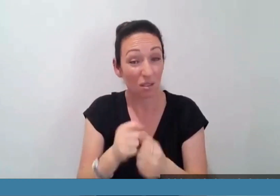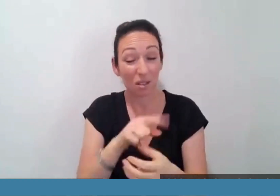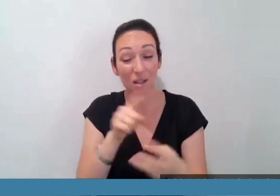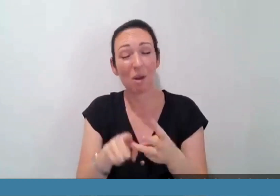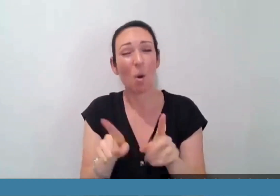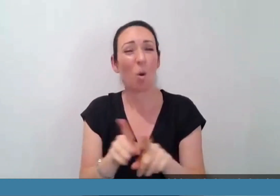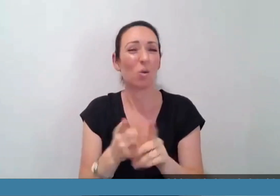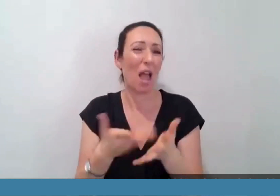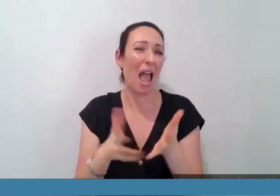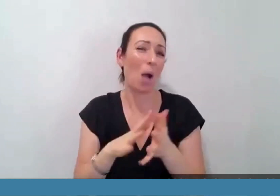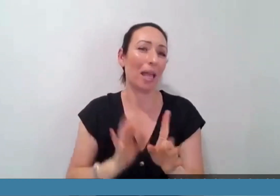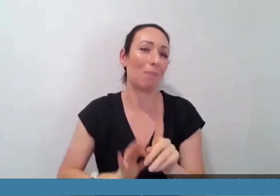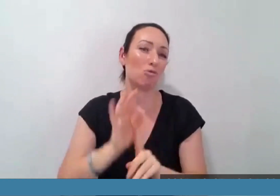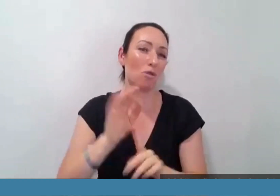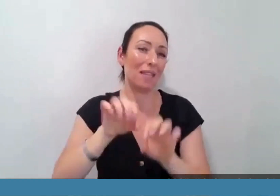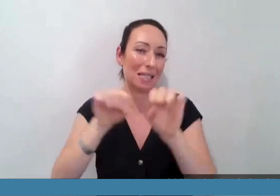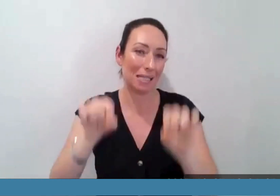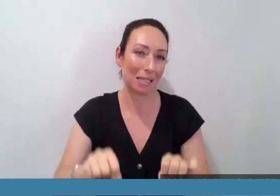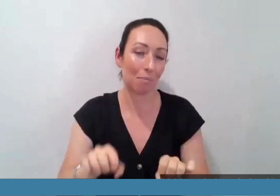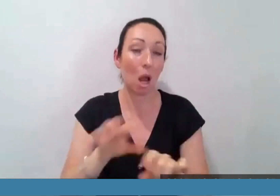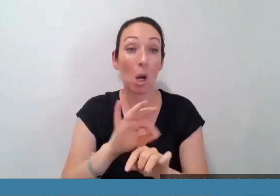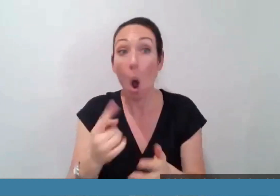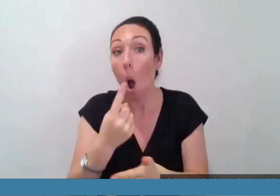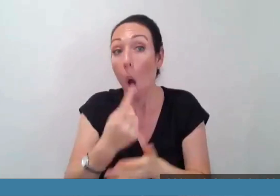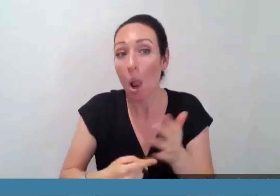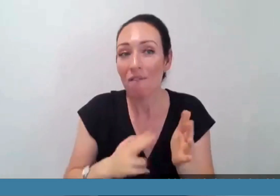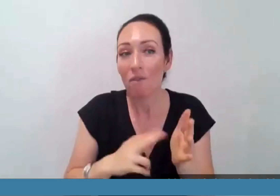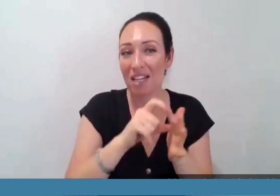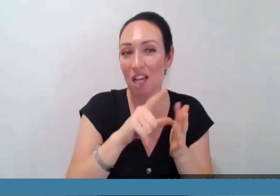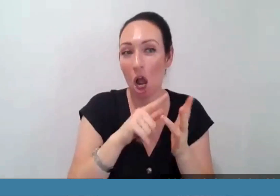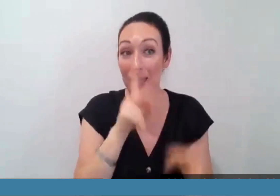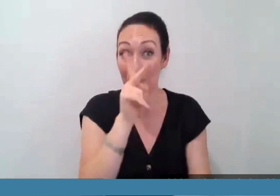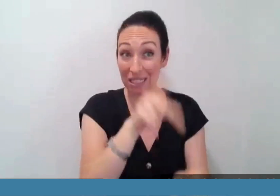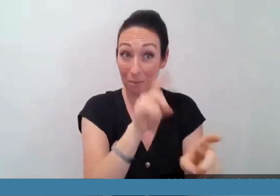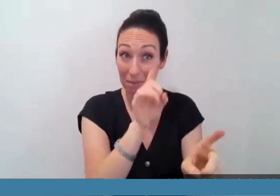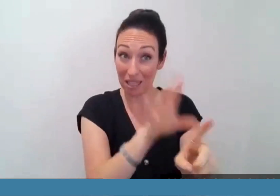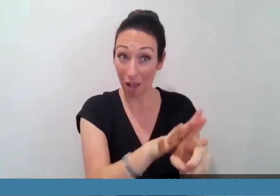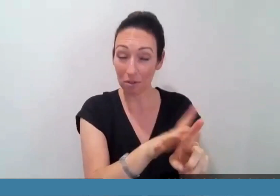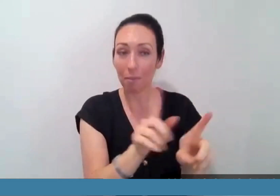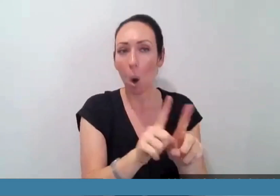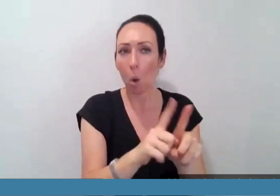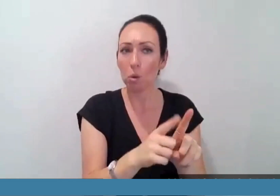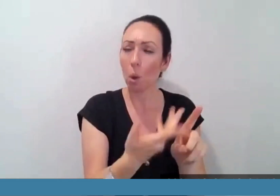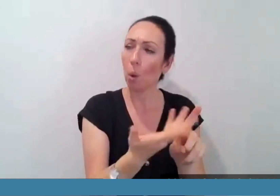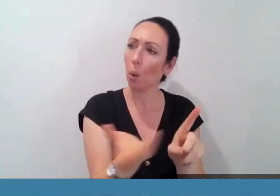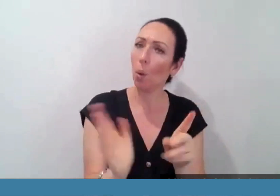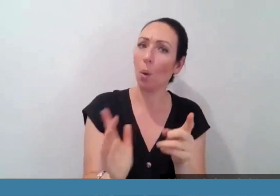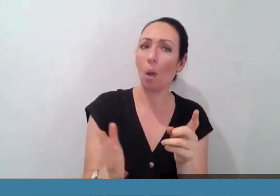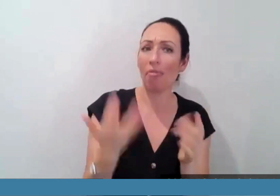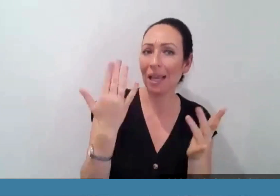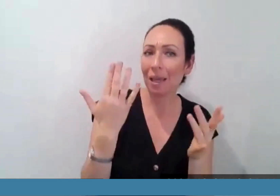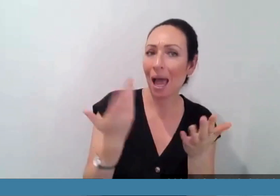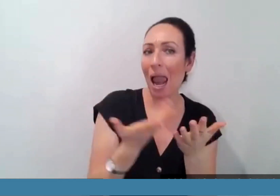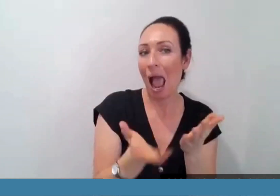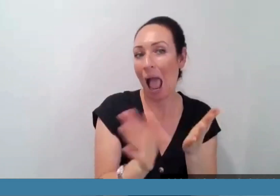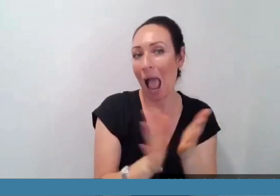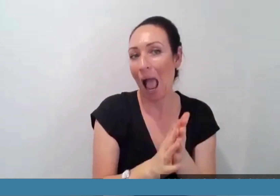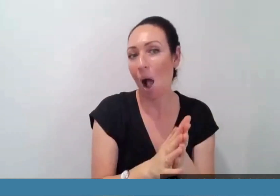system, not just for NDIS participants, but also starting to think about what the project findings might